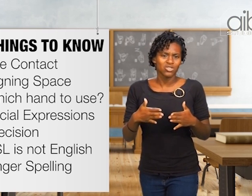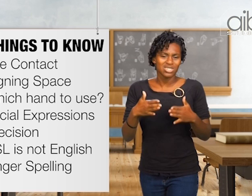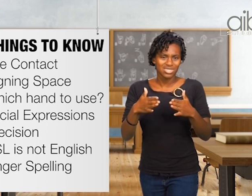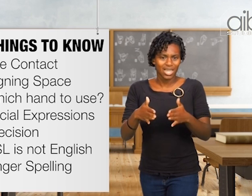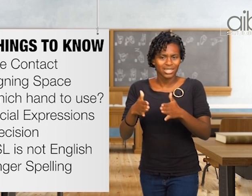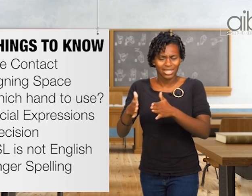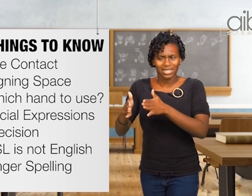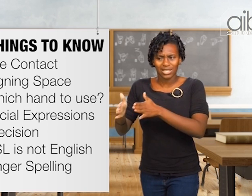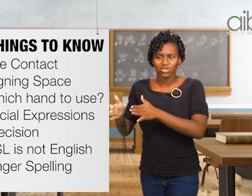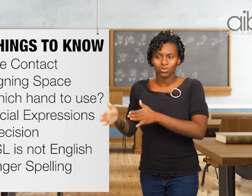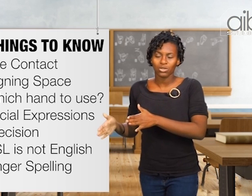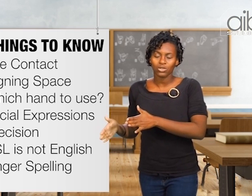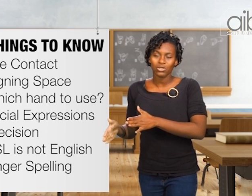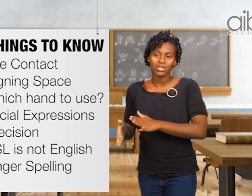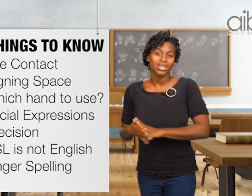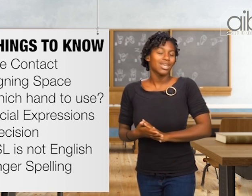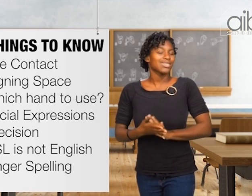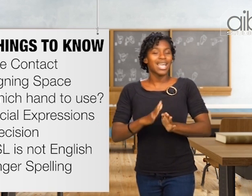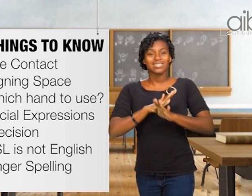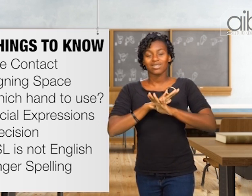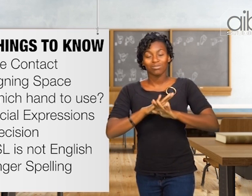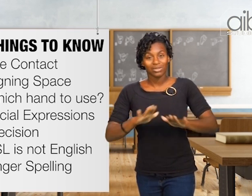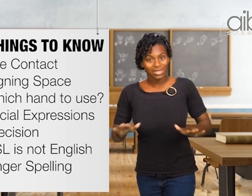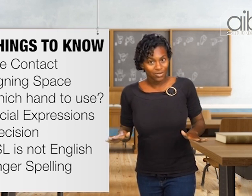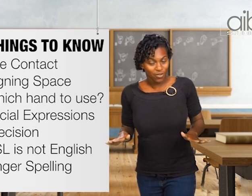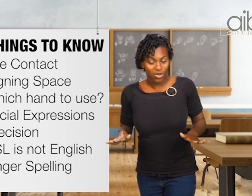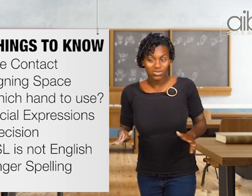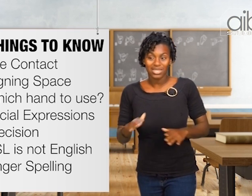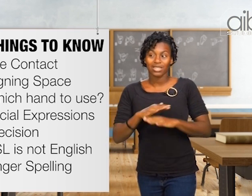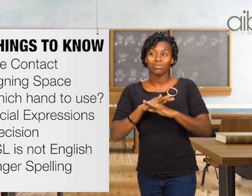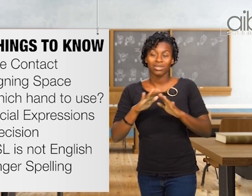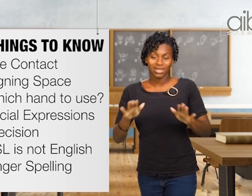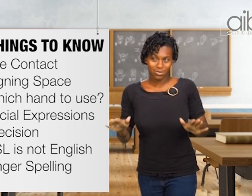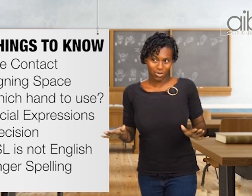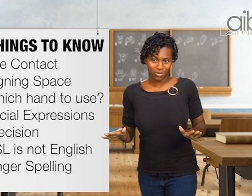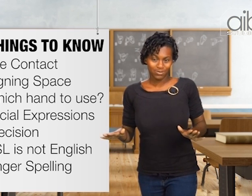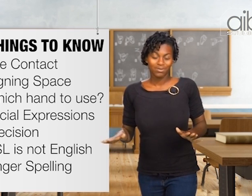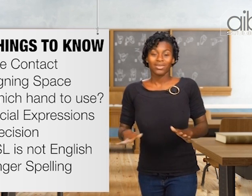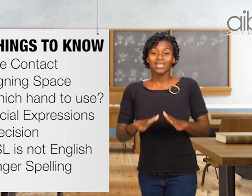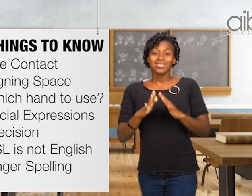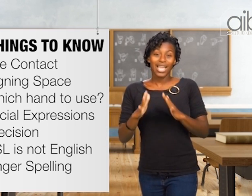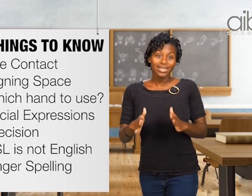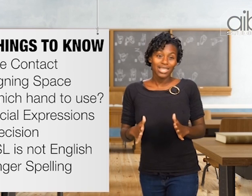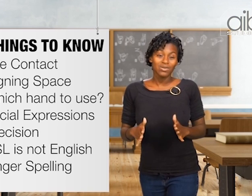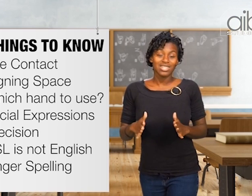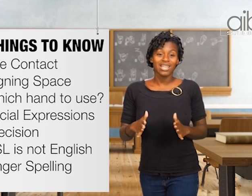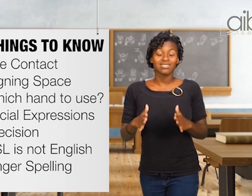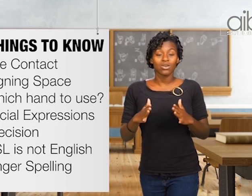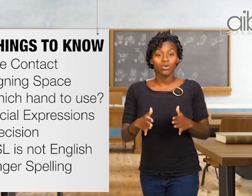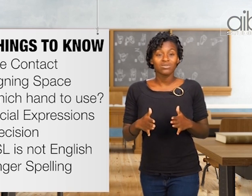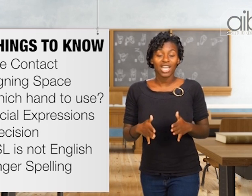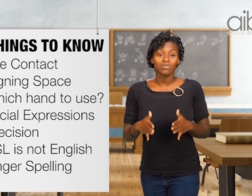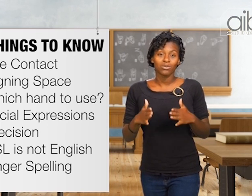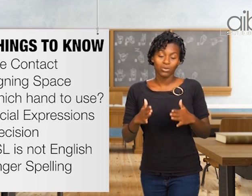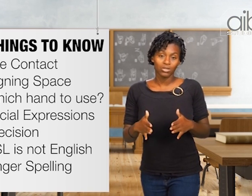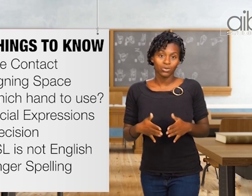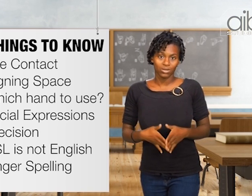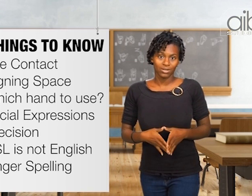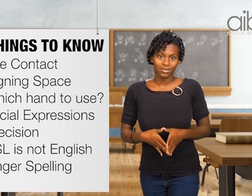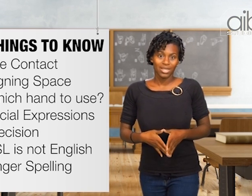just sign it in English word order. That is completely false and completely wrong. Sign language has its own type of word order.